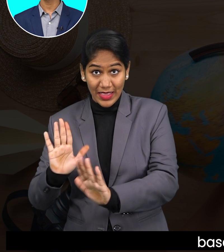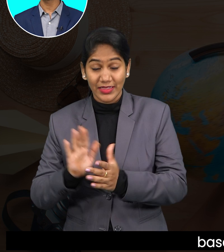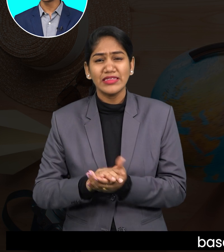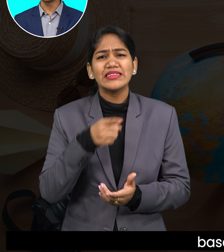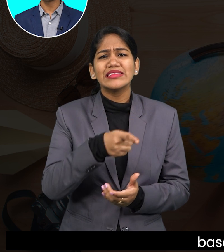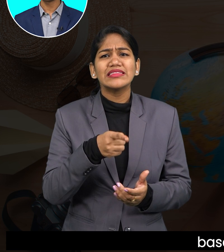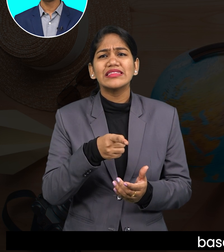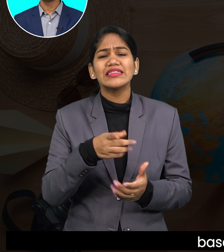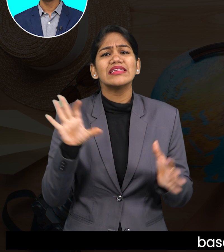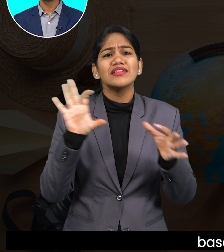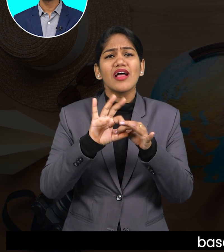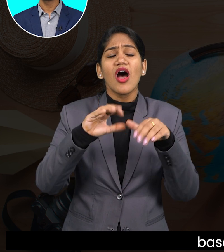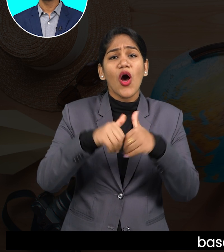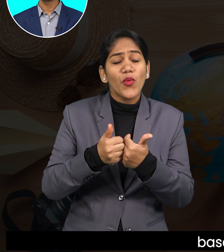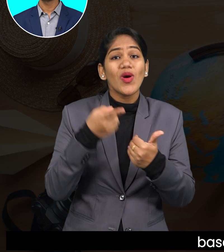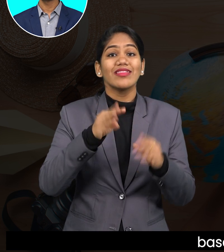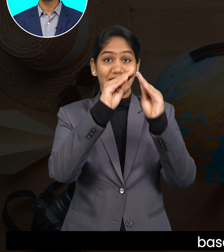based on the shape